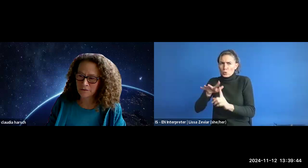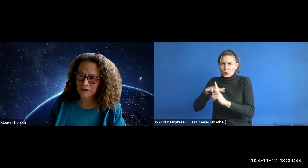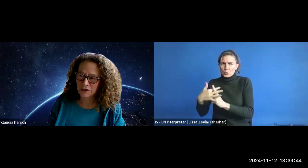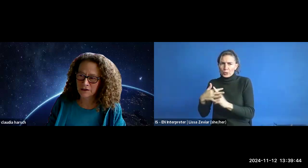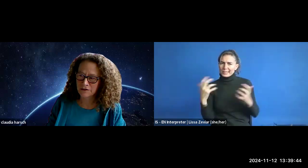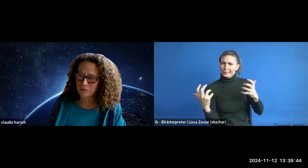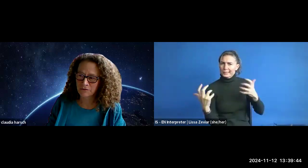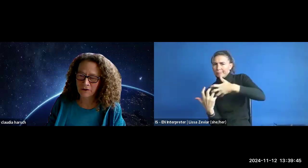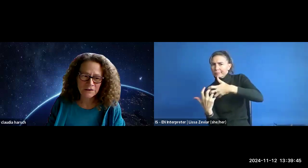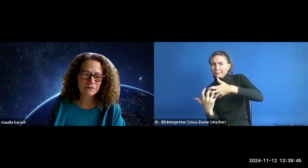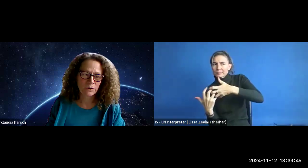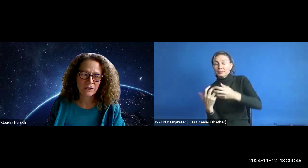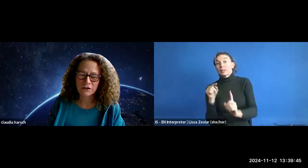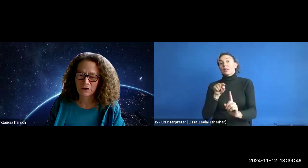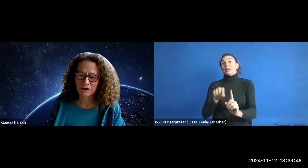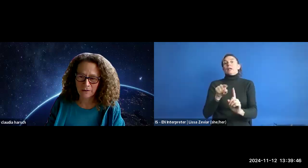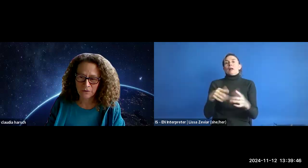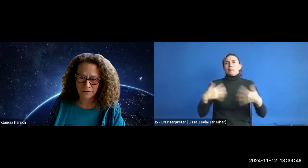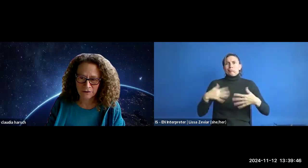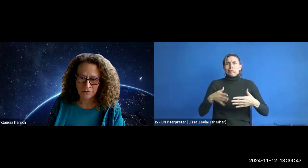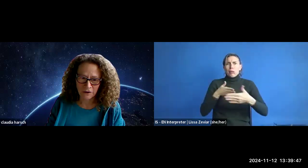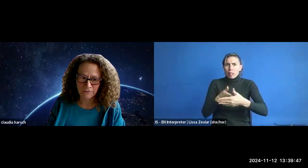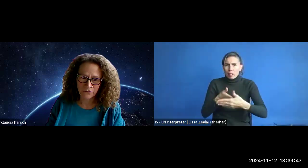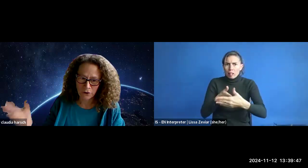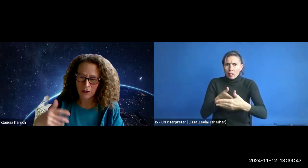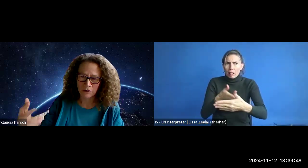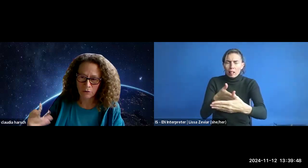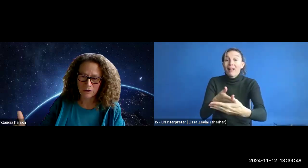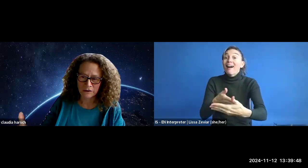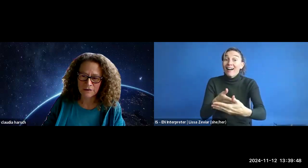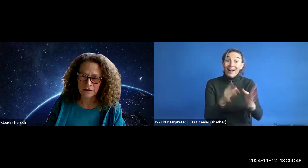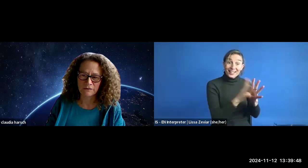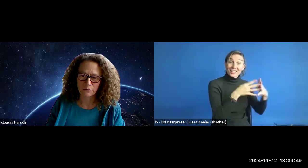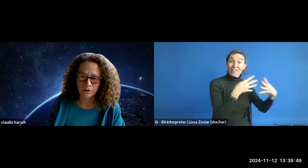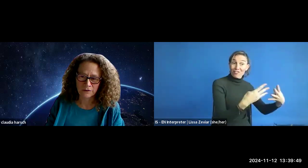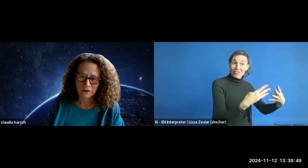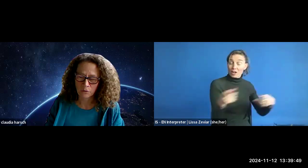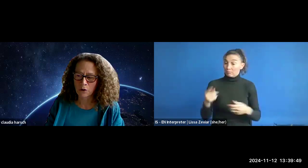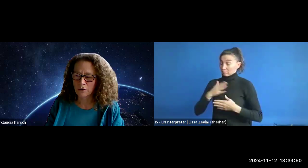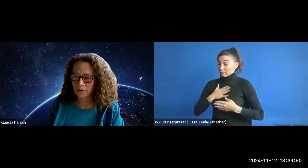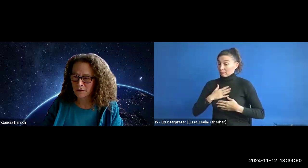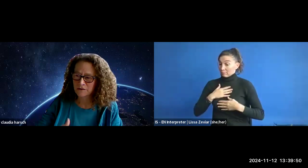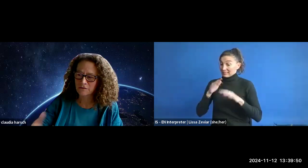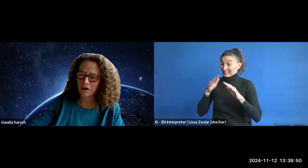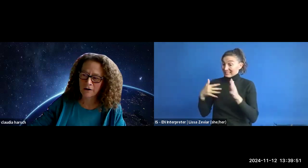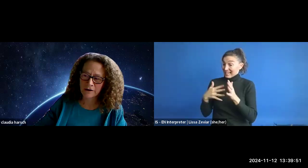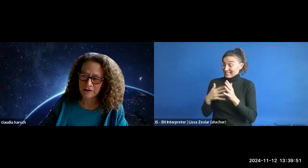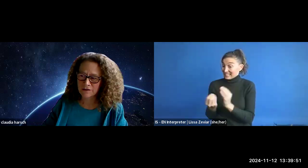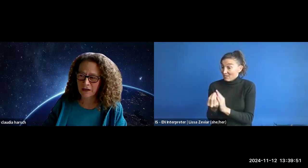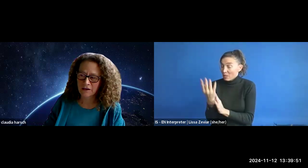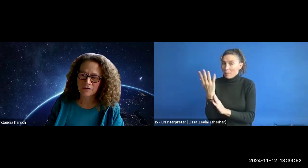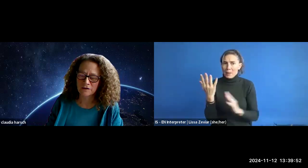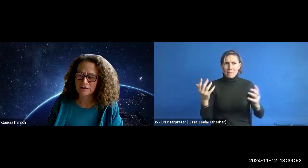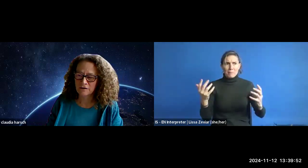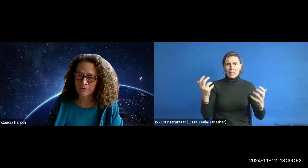that's one of the challenges we face. We need to adapt the CFR for our local test development. We all know the CFR,